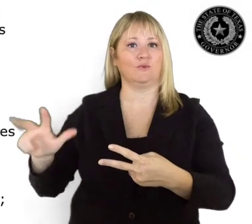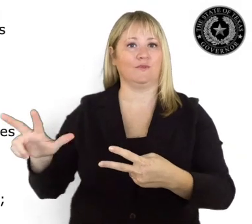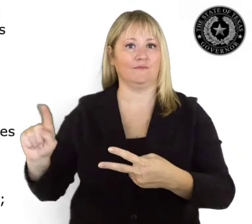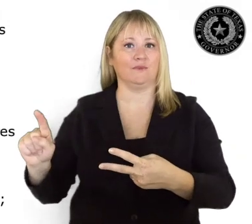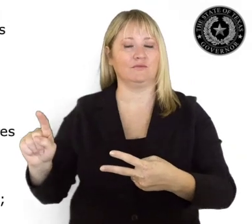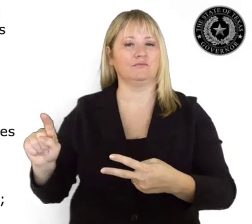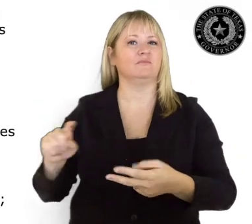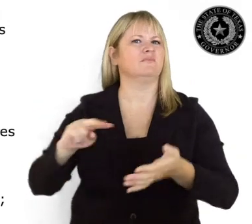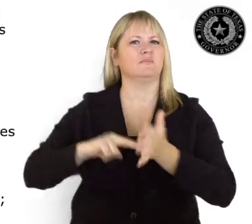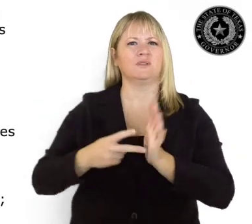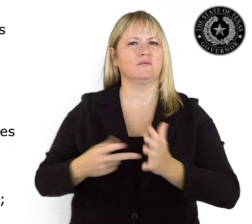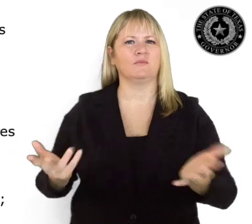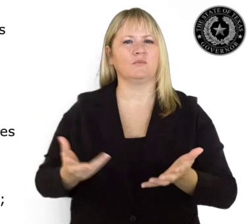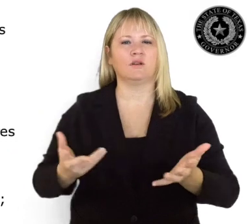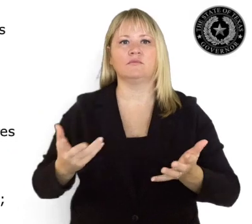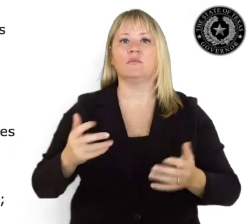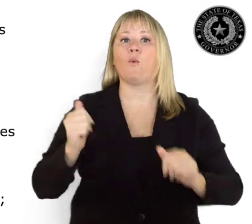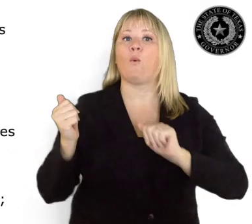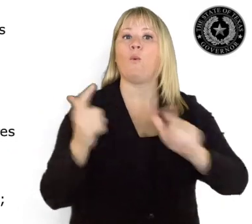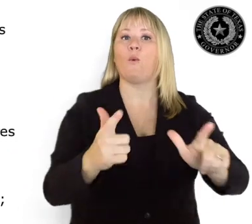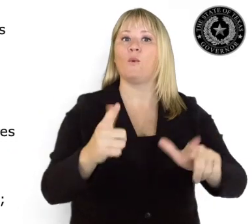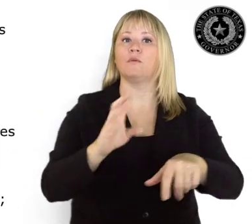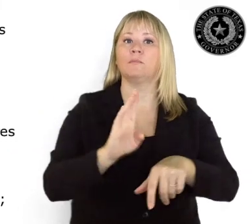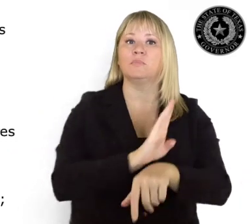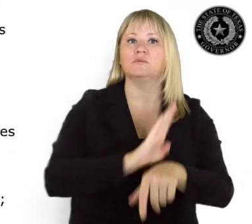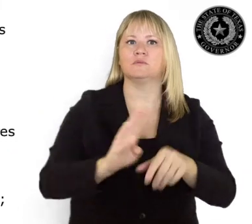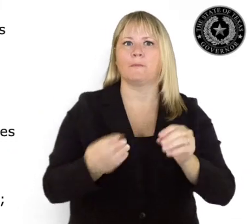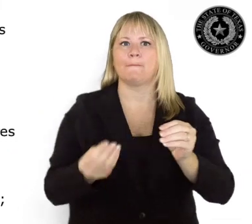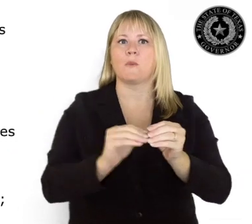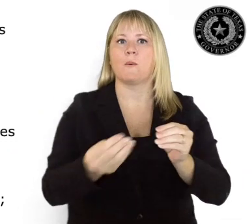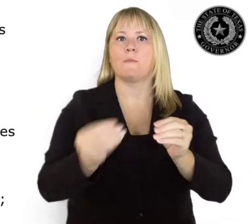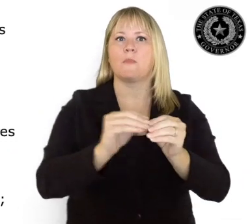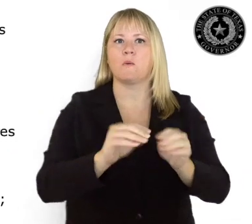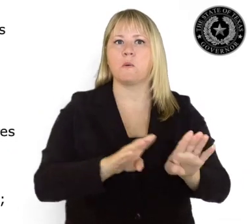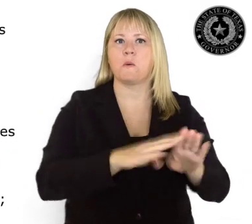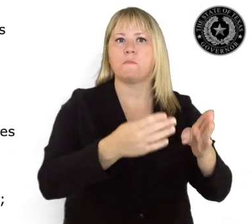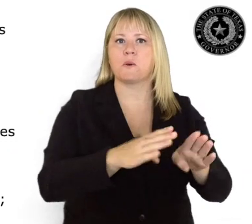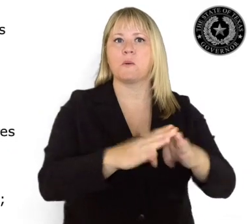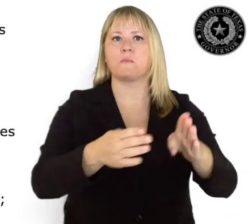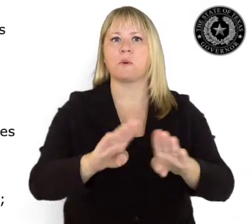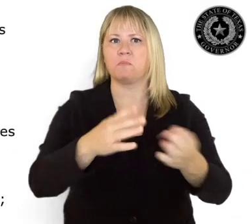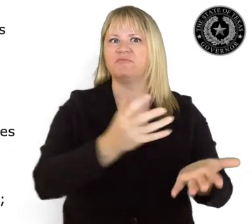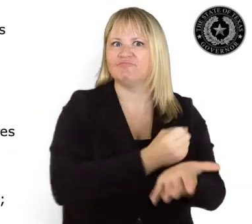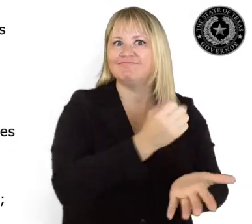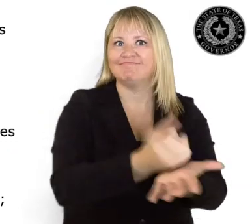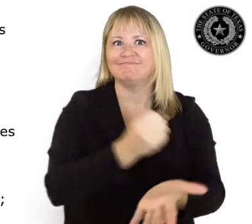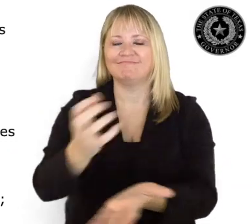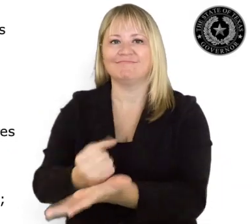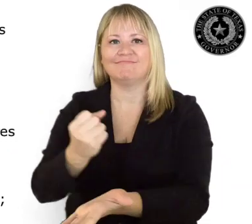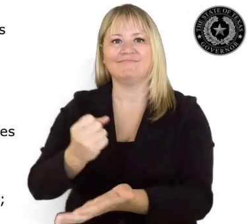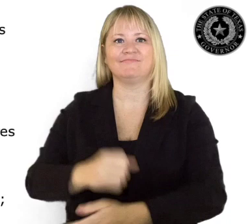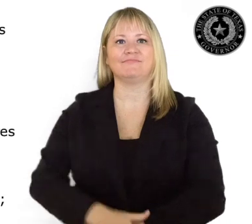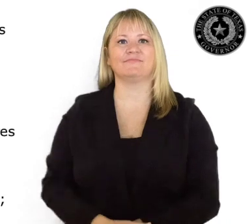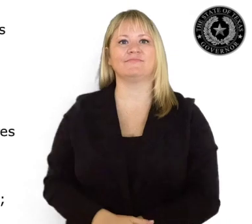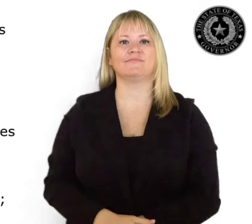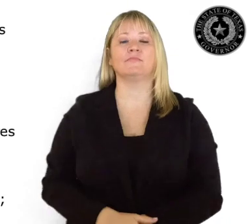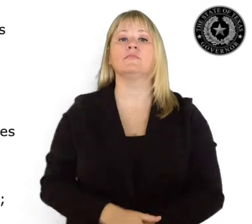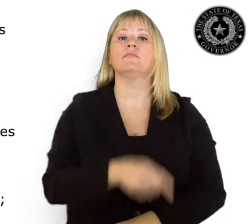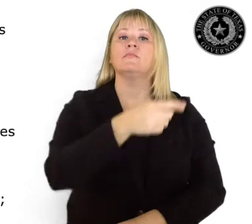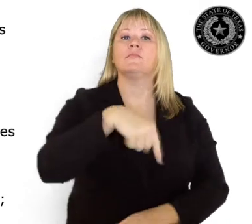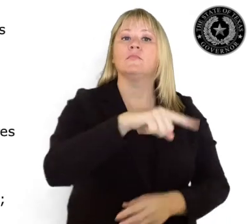additional reopening and non-essential medical surgeries and procedures in Texas, except in some areas with